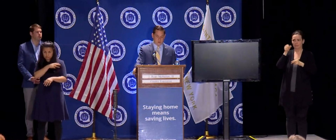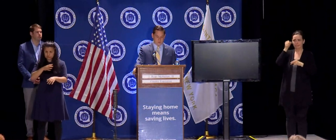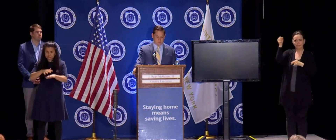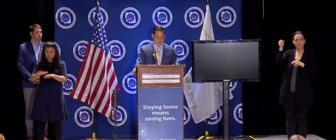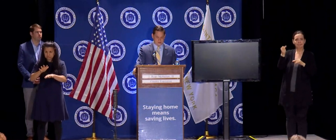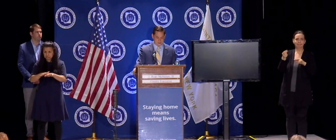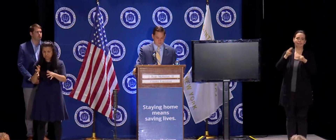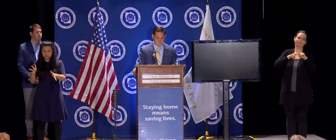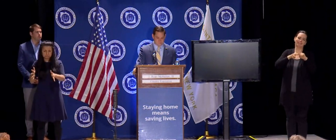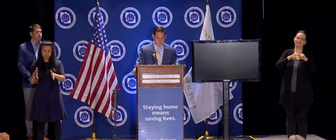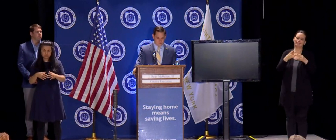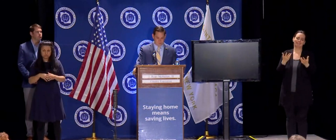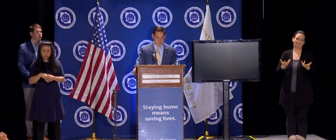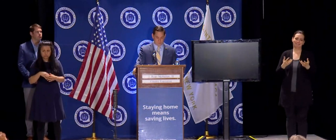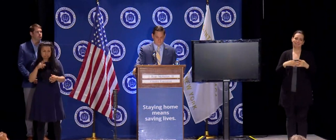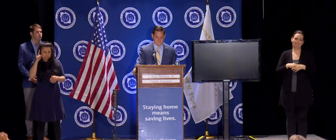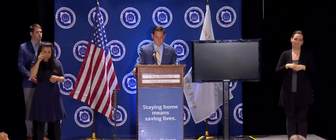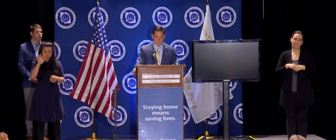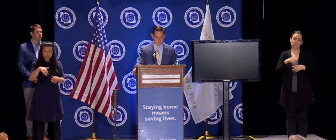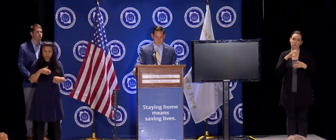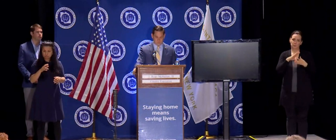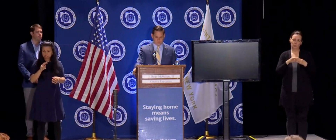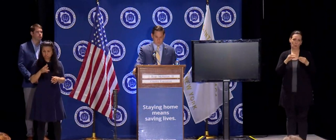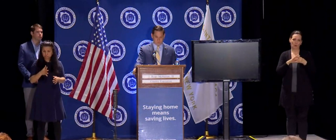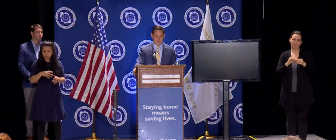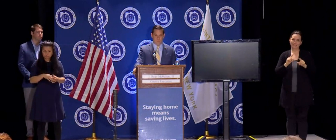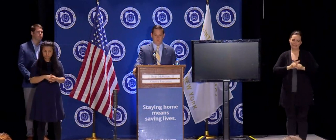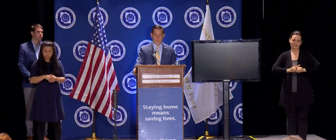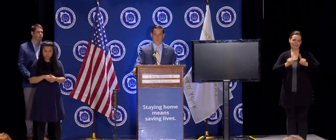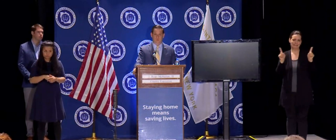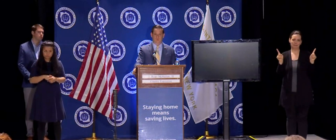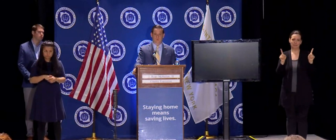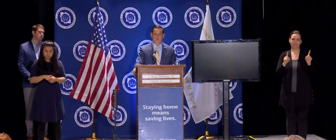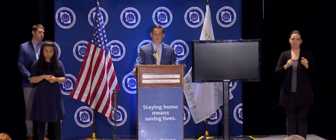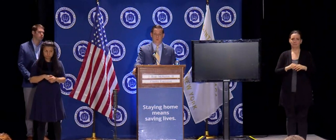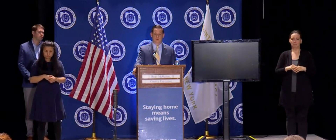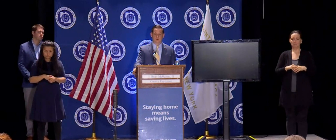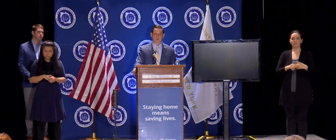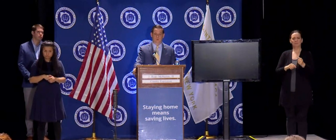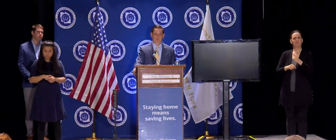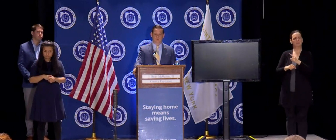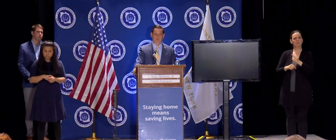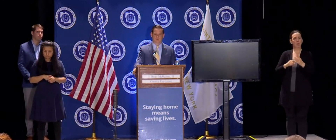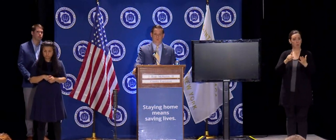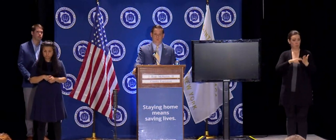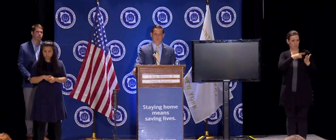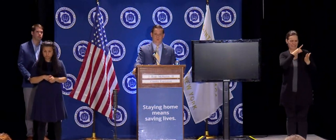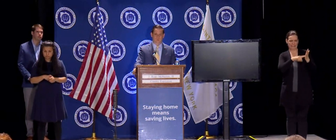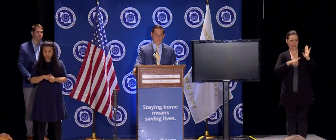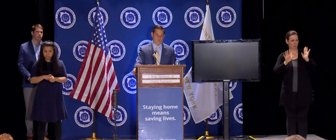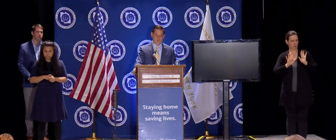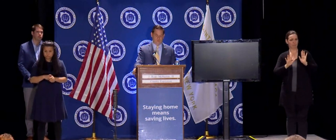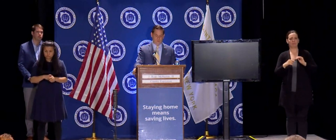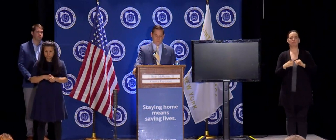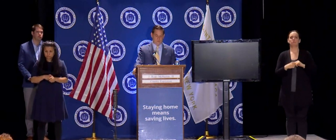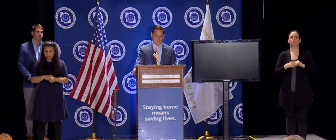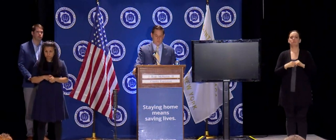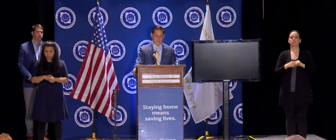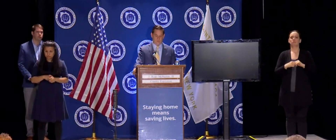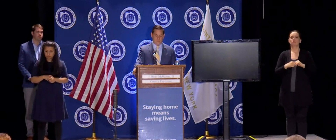story of where we are in this process. When you say critique, could whether it's fair or not, could that number hurt us meeting that